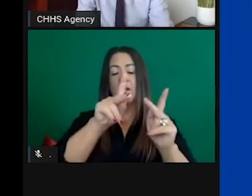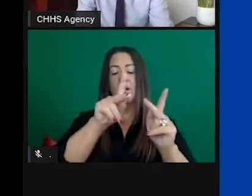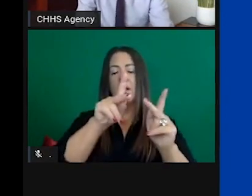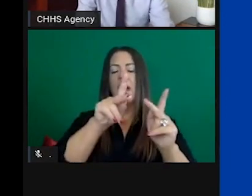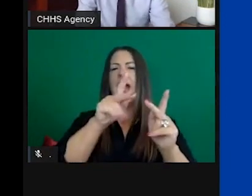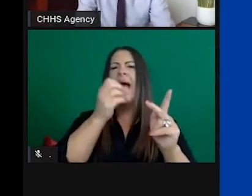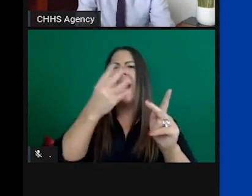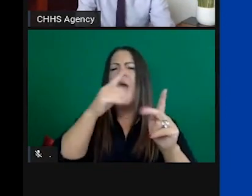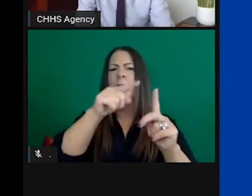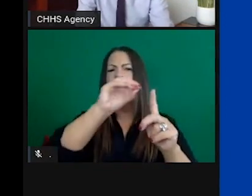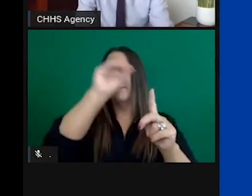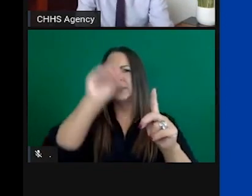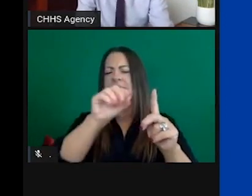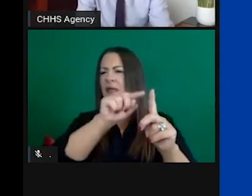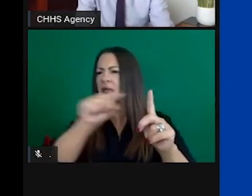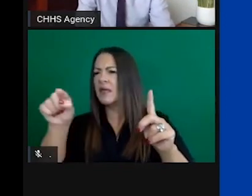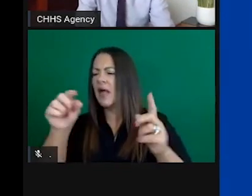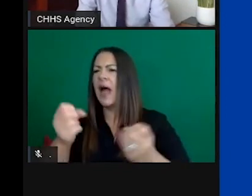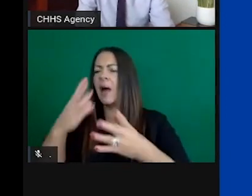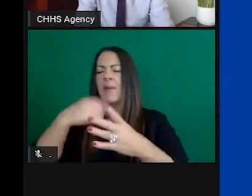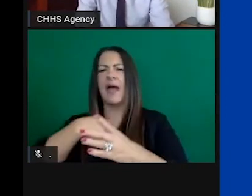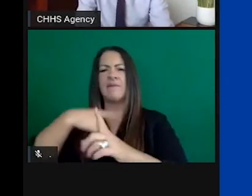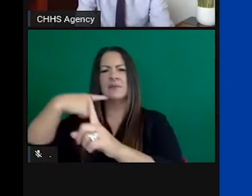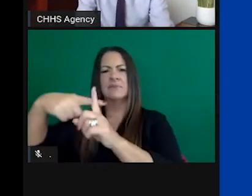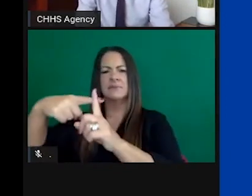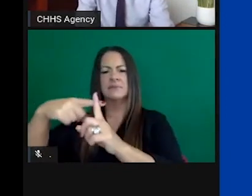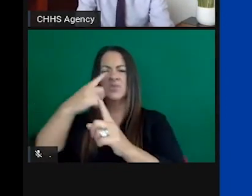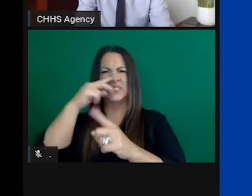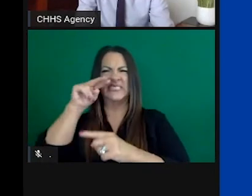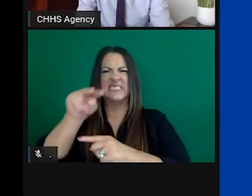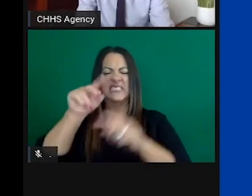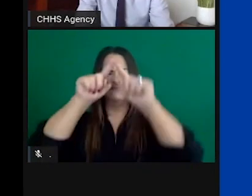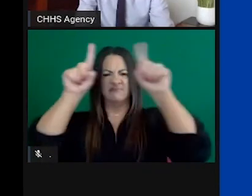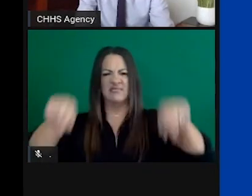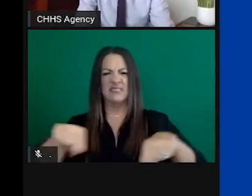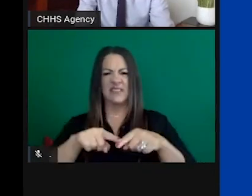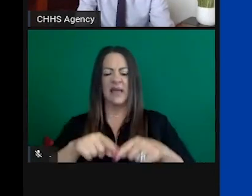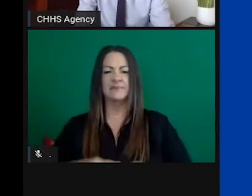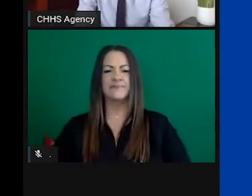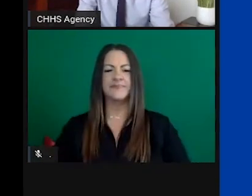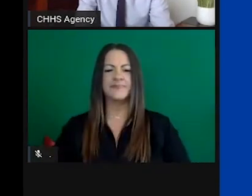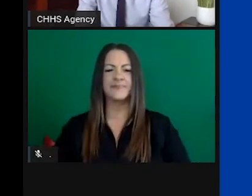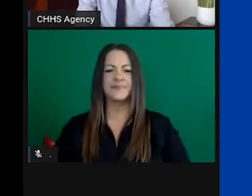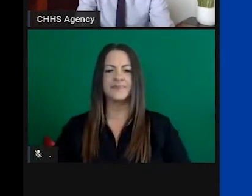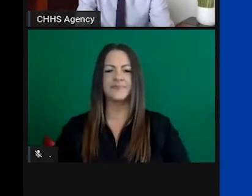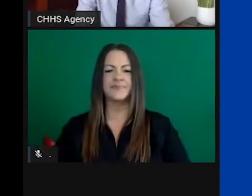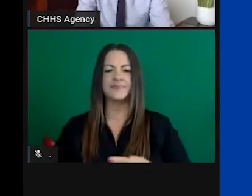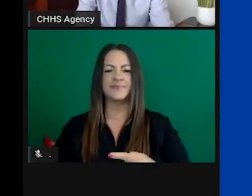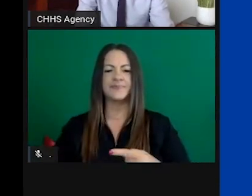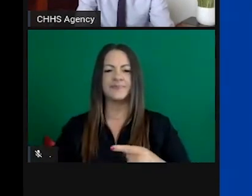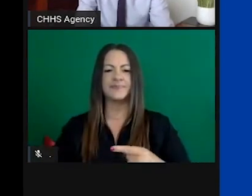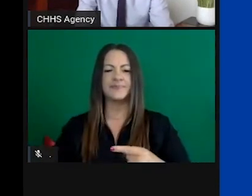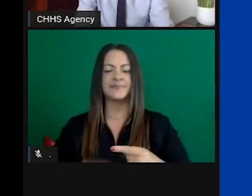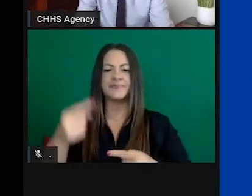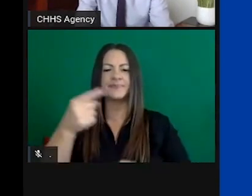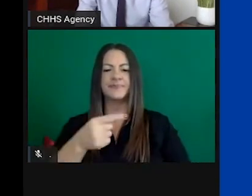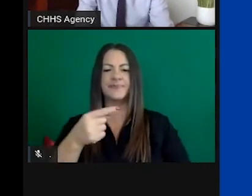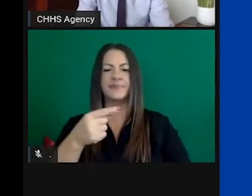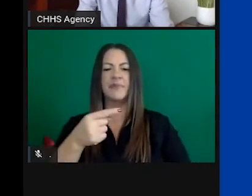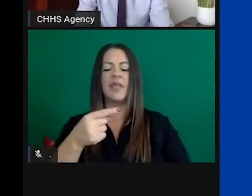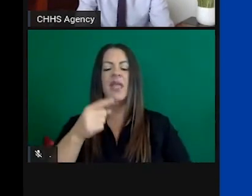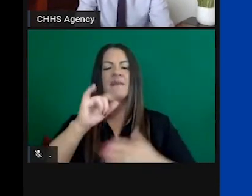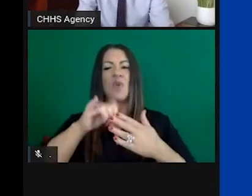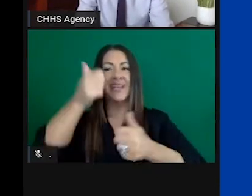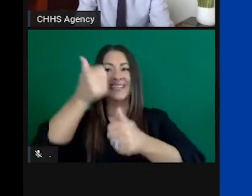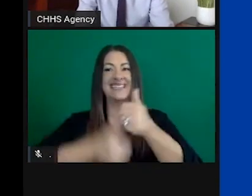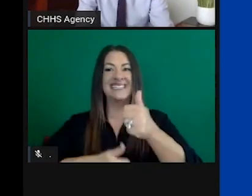test positivity. And you can see on this slide the different thresholds for each of the